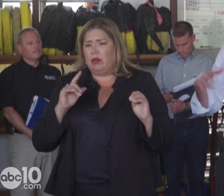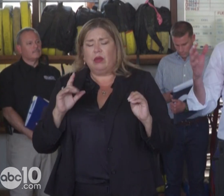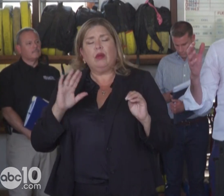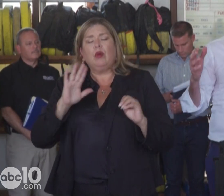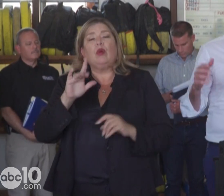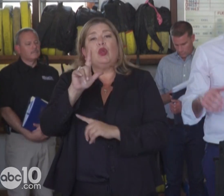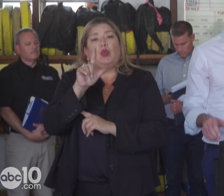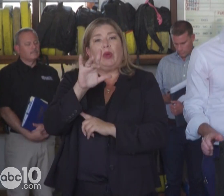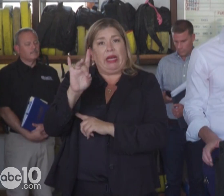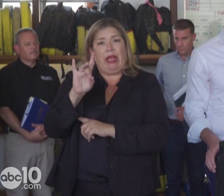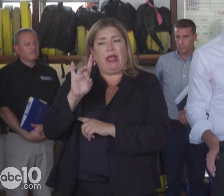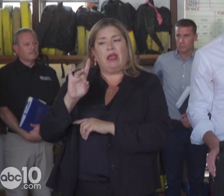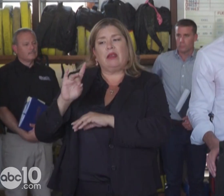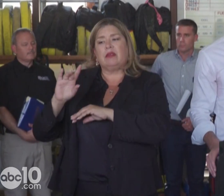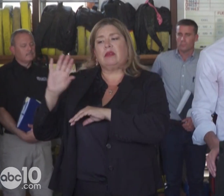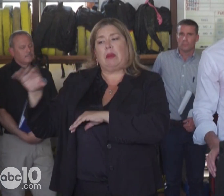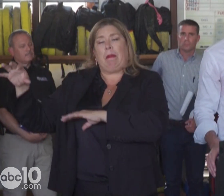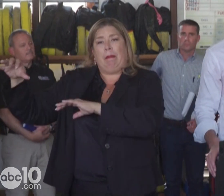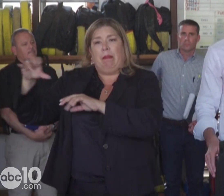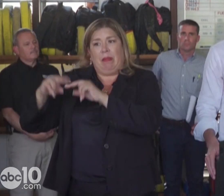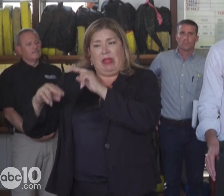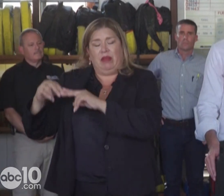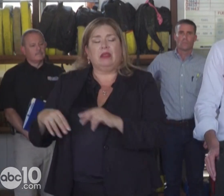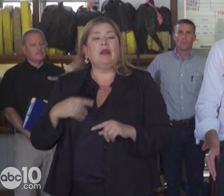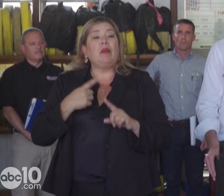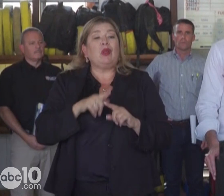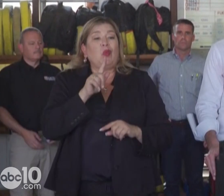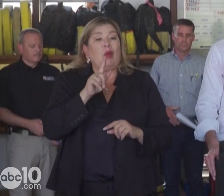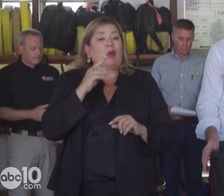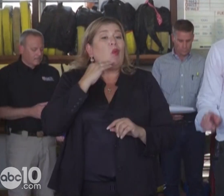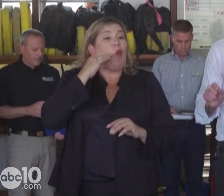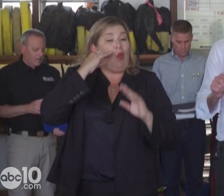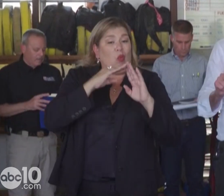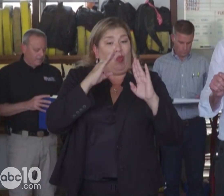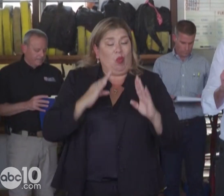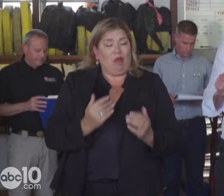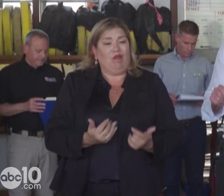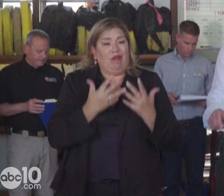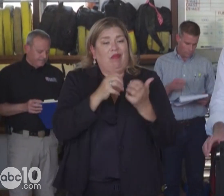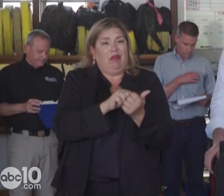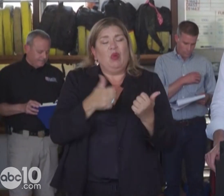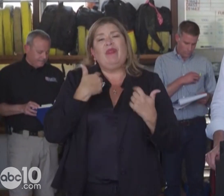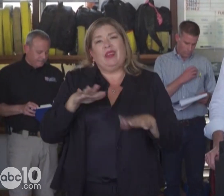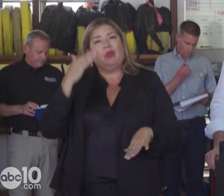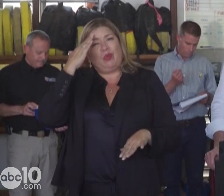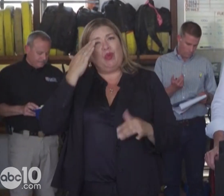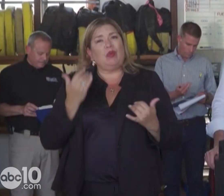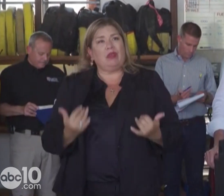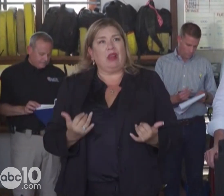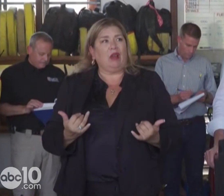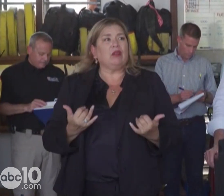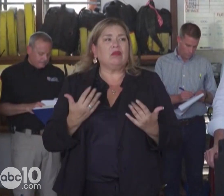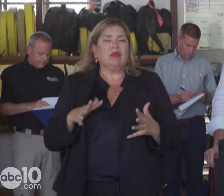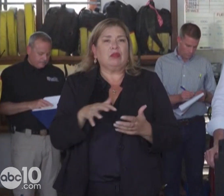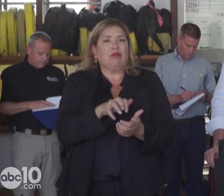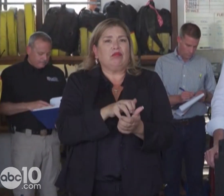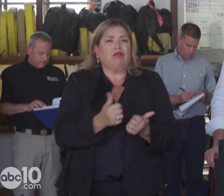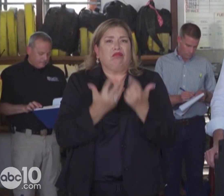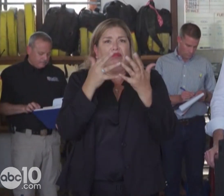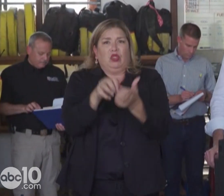28 outbuildings. So 28 outbuildings, 21 residential structures that we know of at this moment that have been